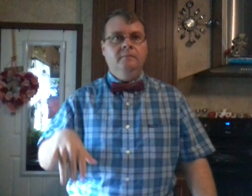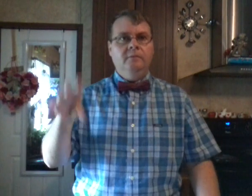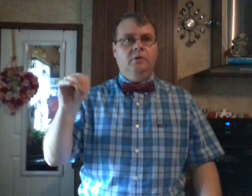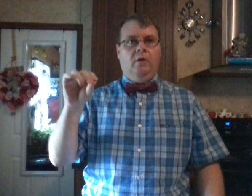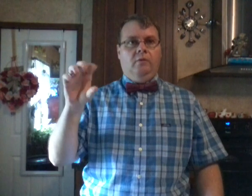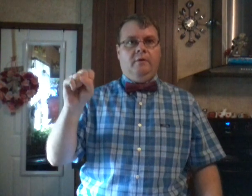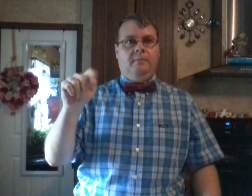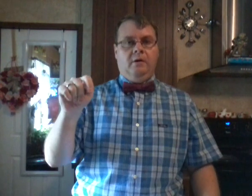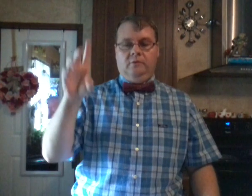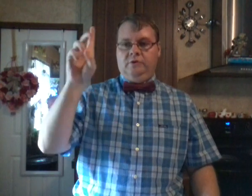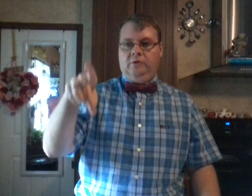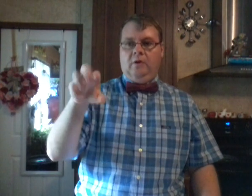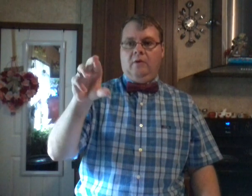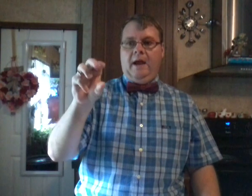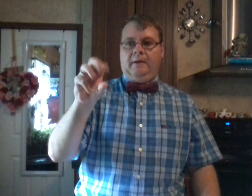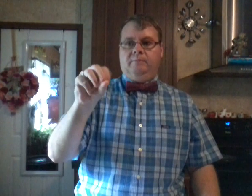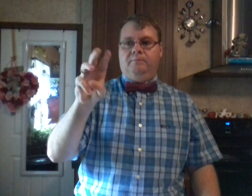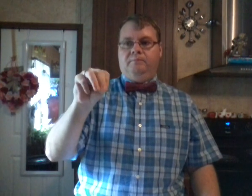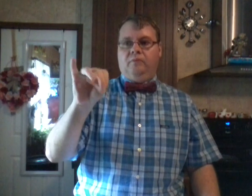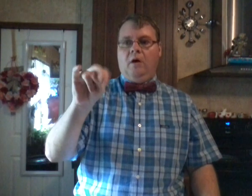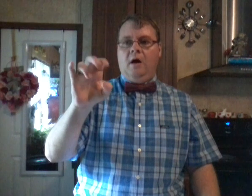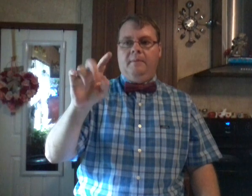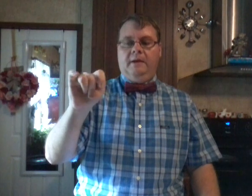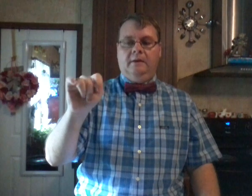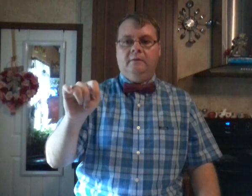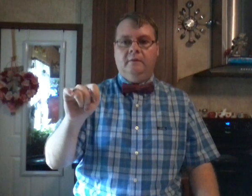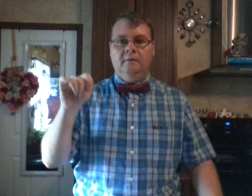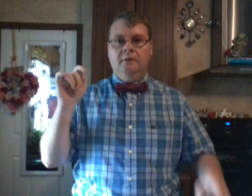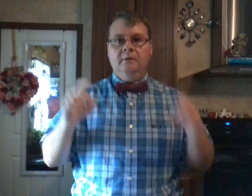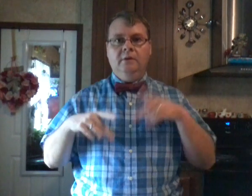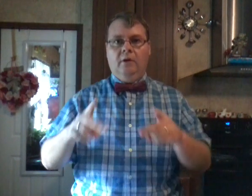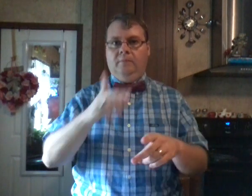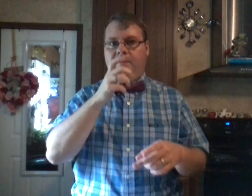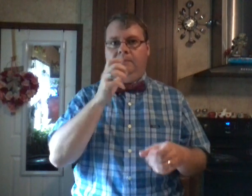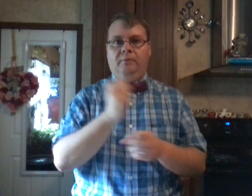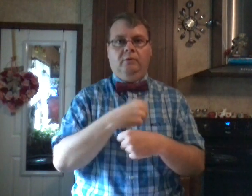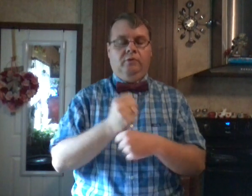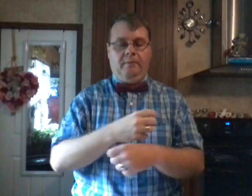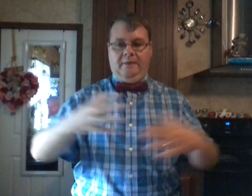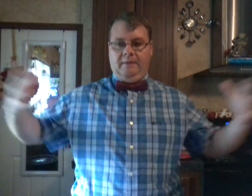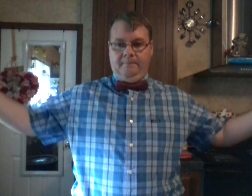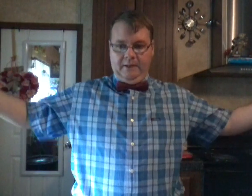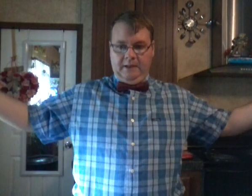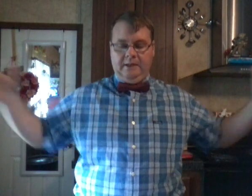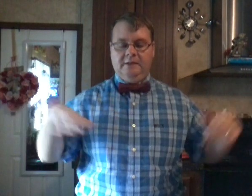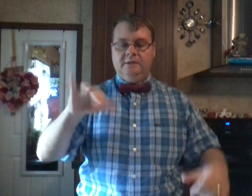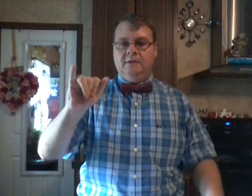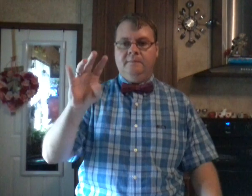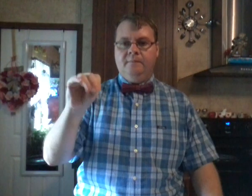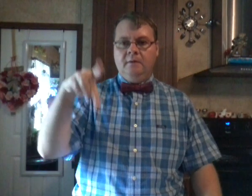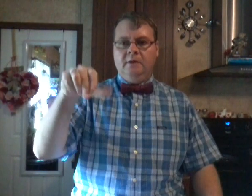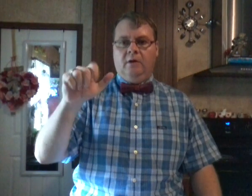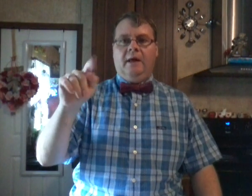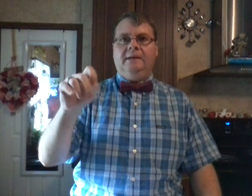you know the most, you know, like prominent, you know, people who made the biggest, you know, like